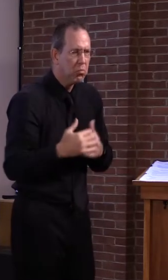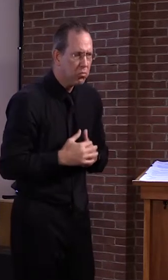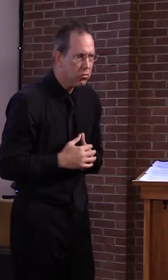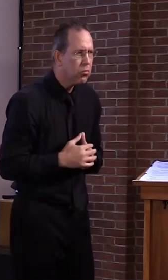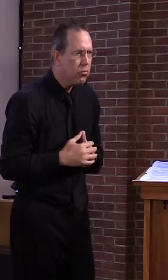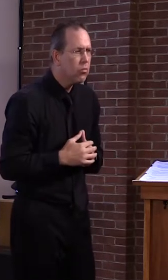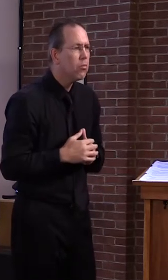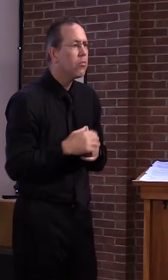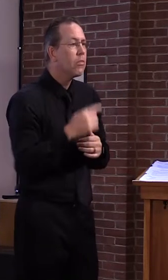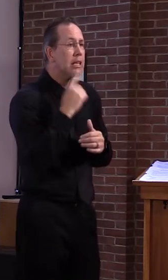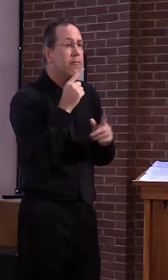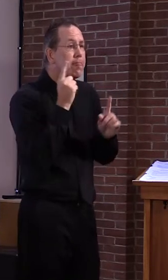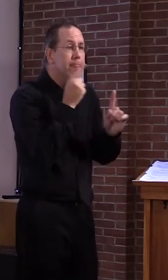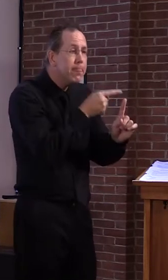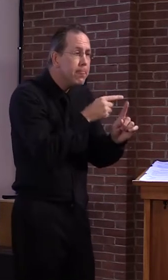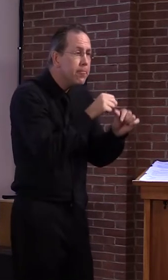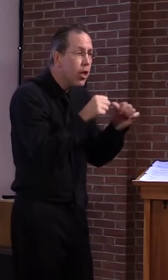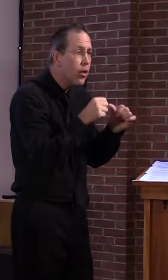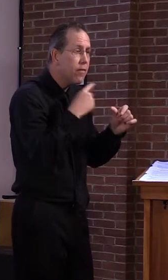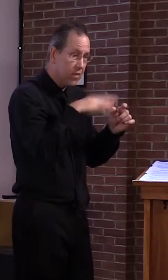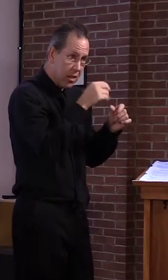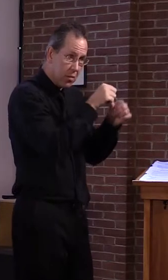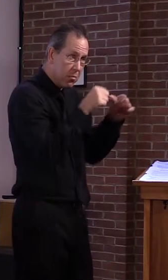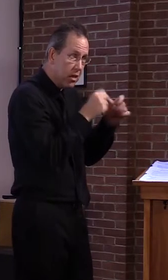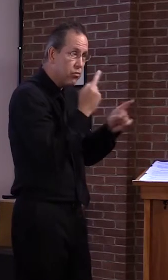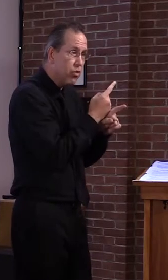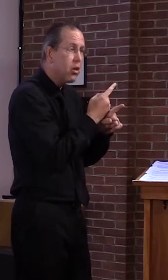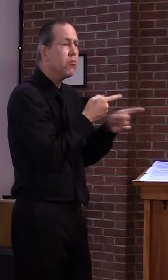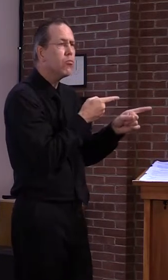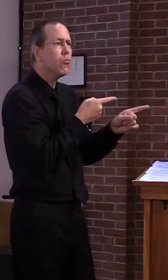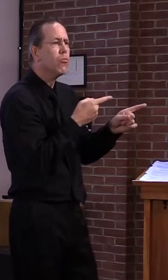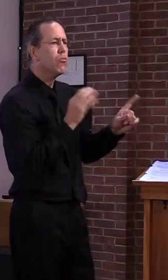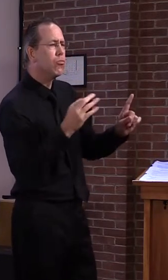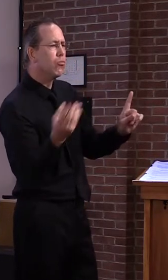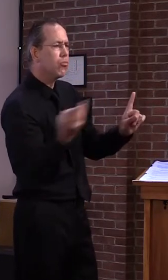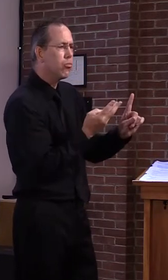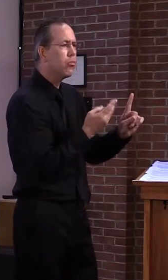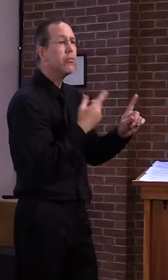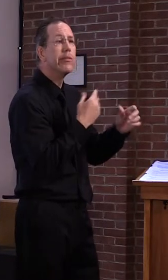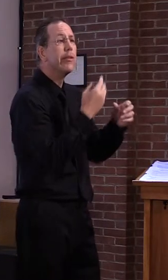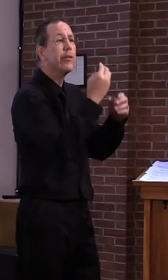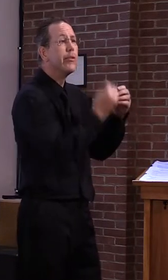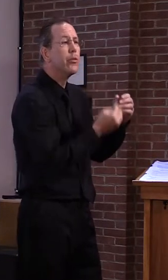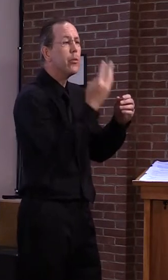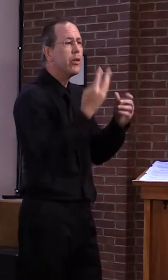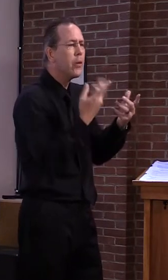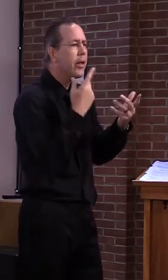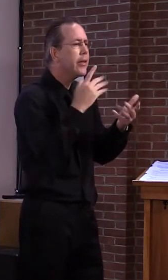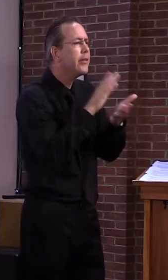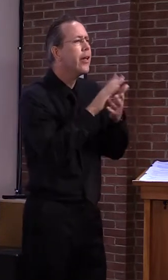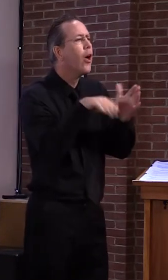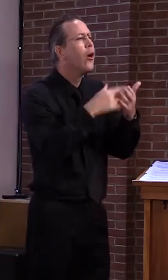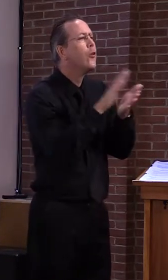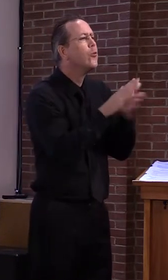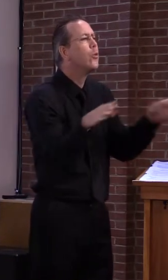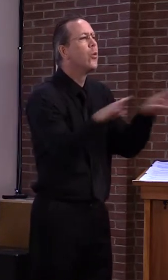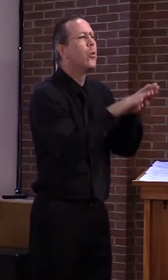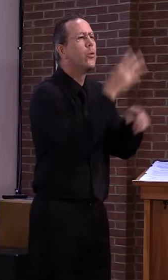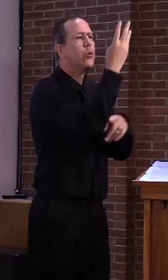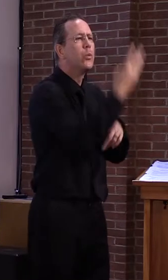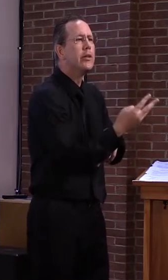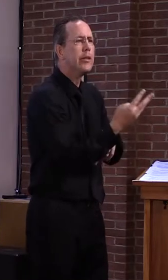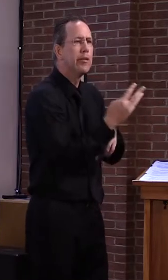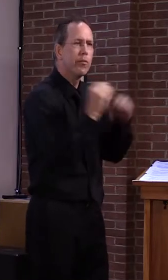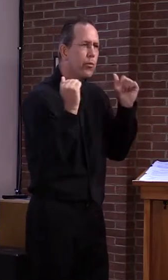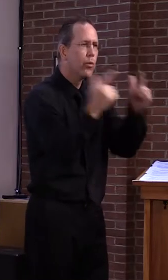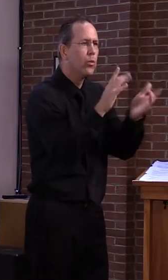site for their Wednesday program when all schools are closed and will have capacity for 100 children on that